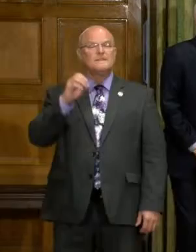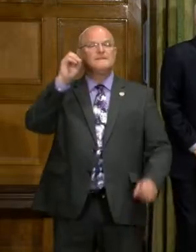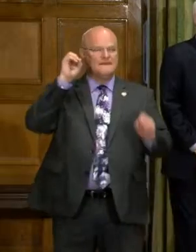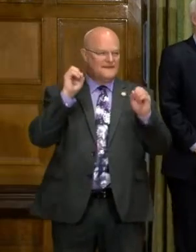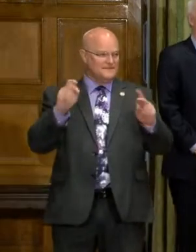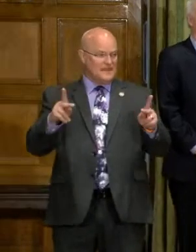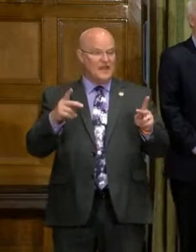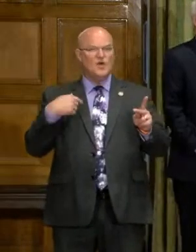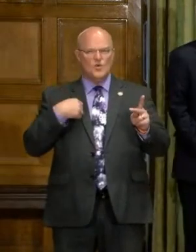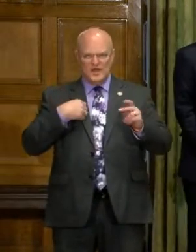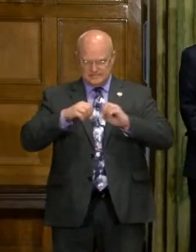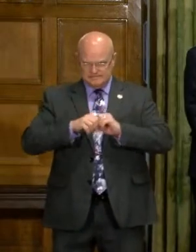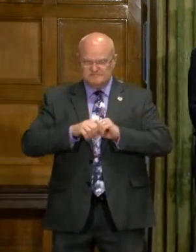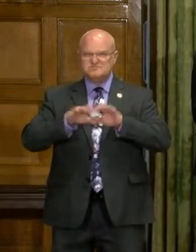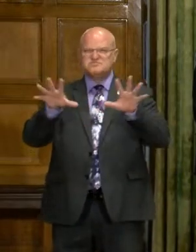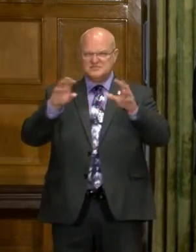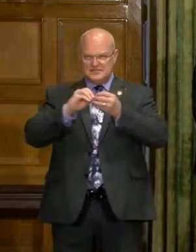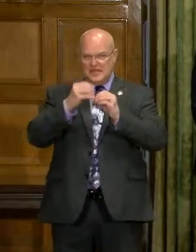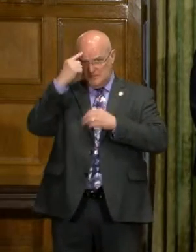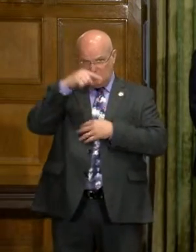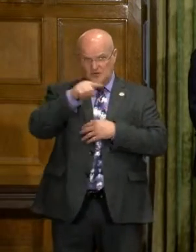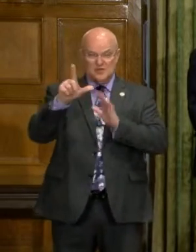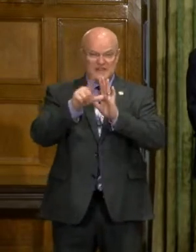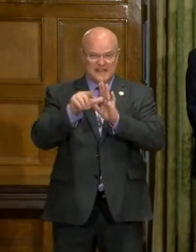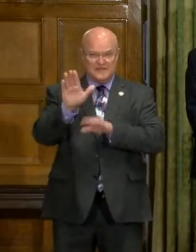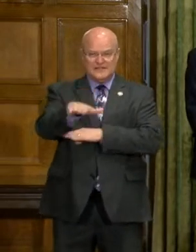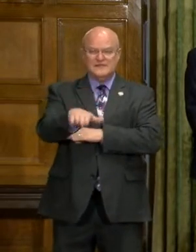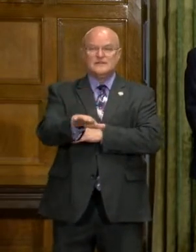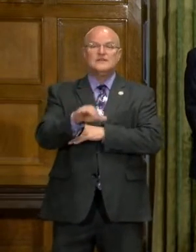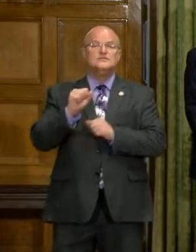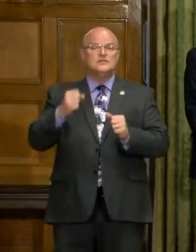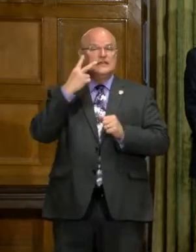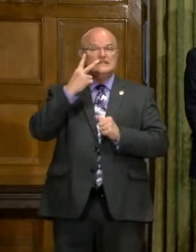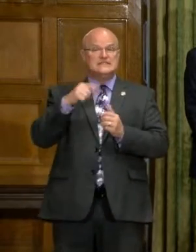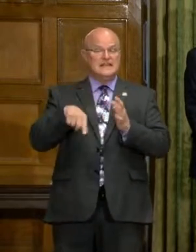Okay, and we'll put out all these numbers to you later today so